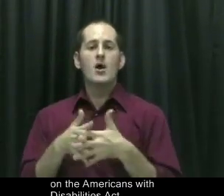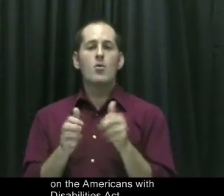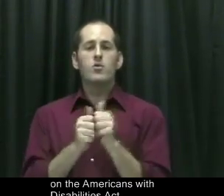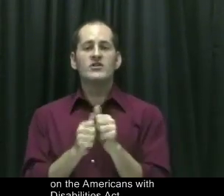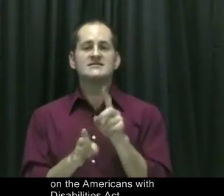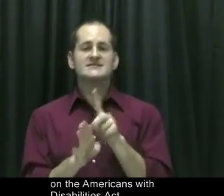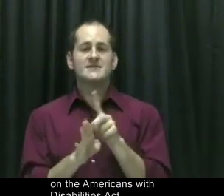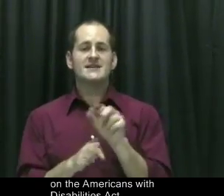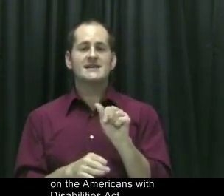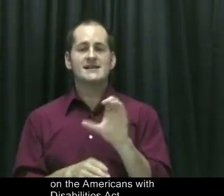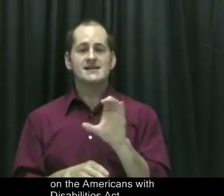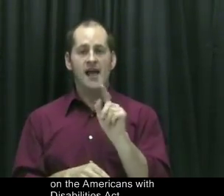Act.